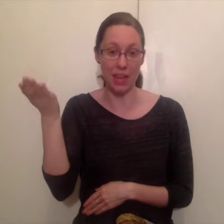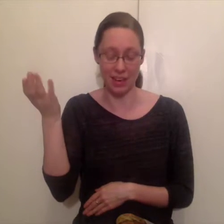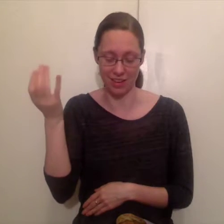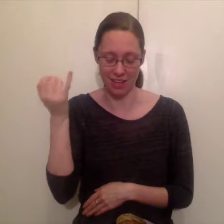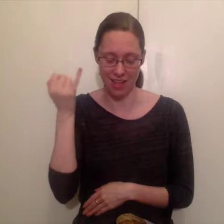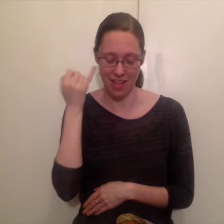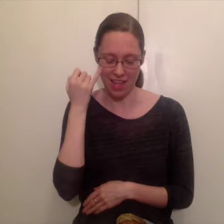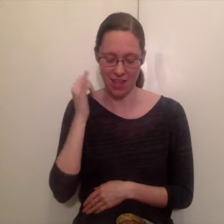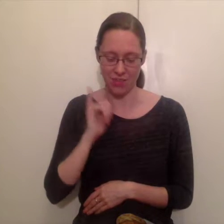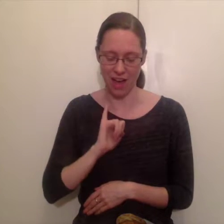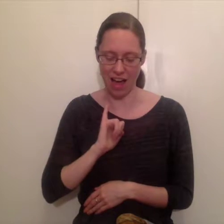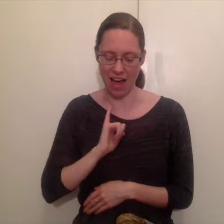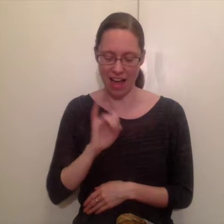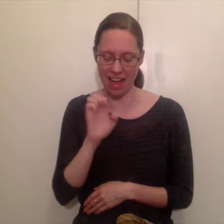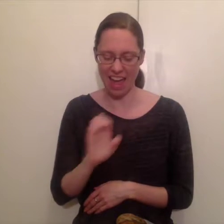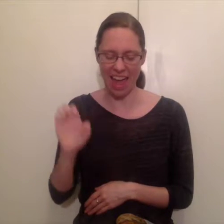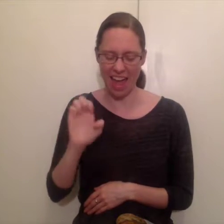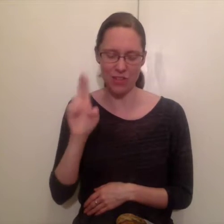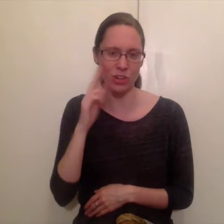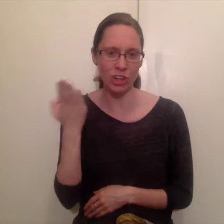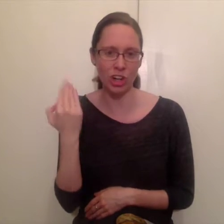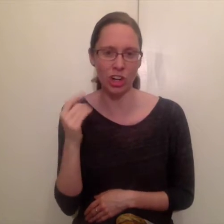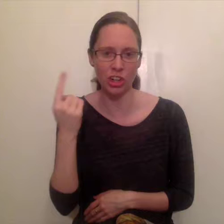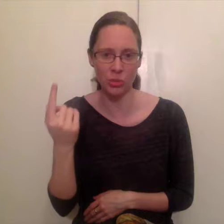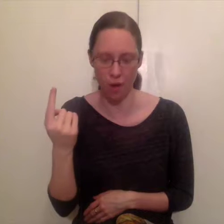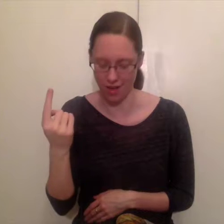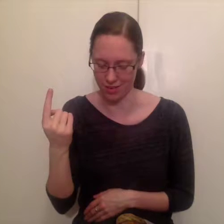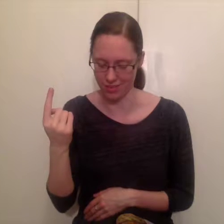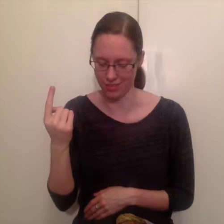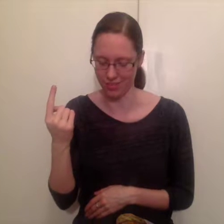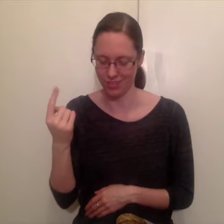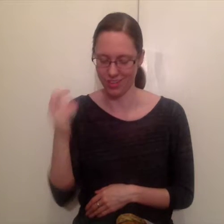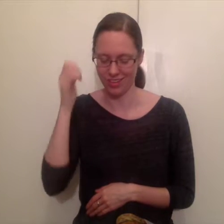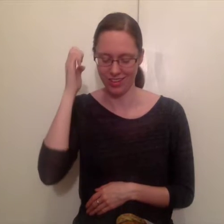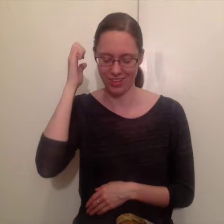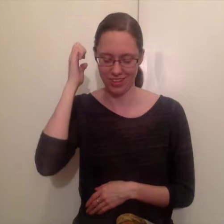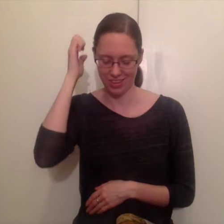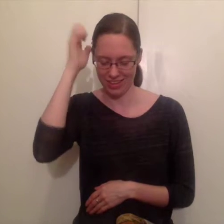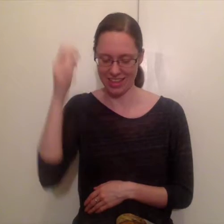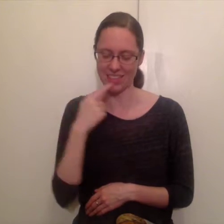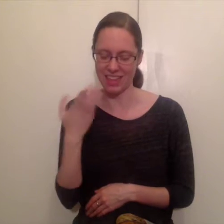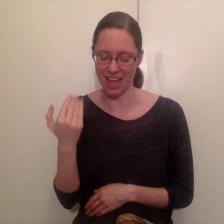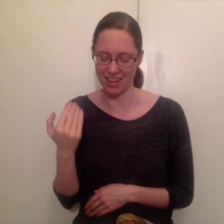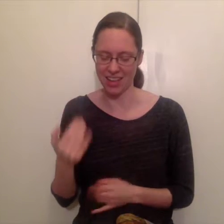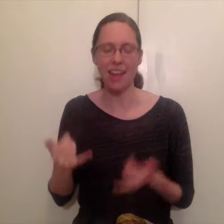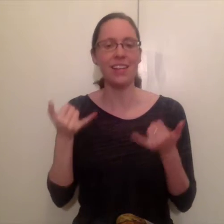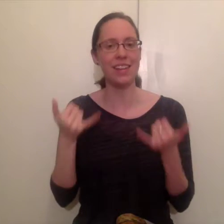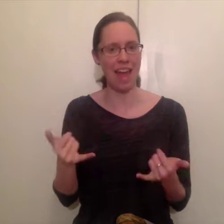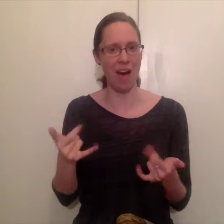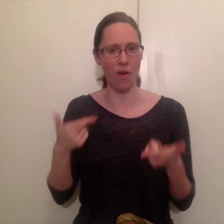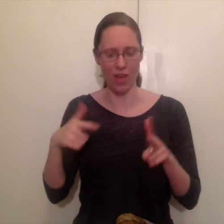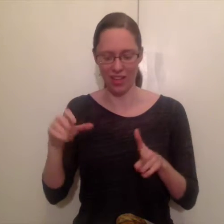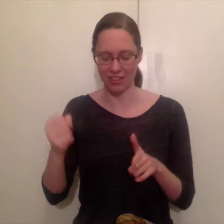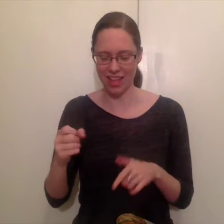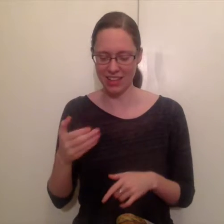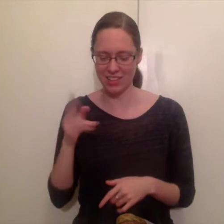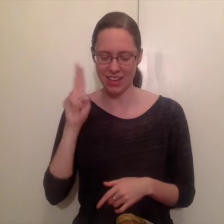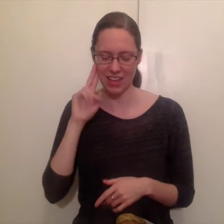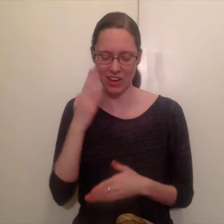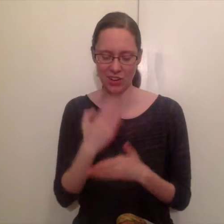bid, if I ever heard one," he said. "Now, let's hear